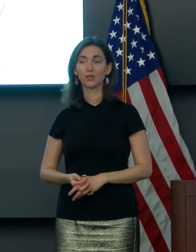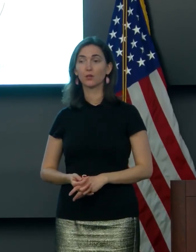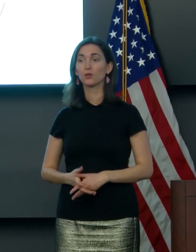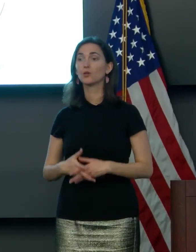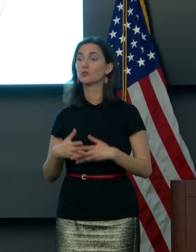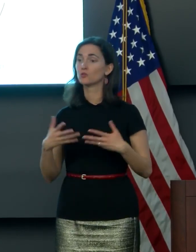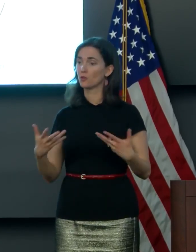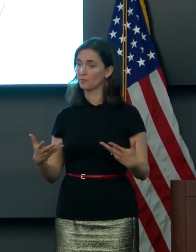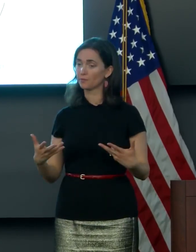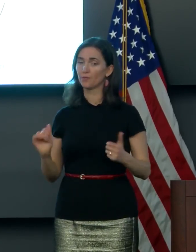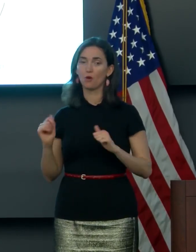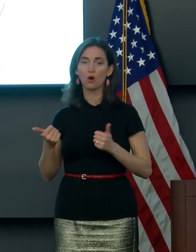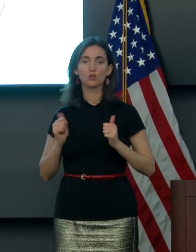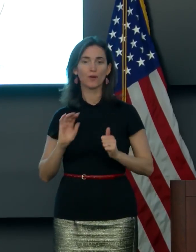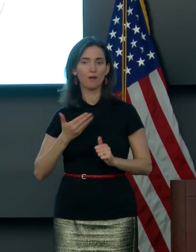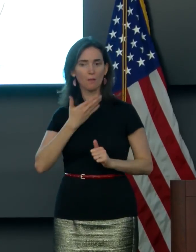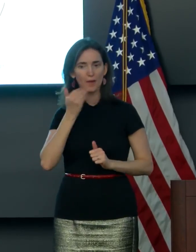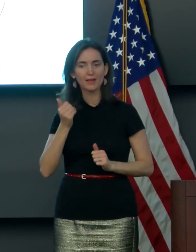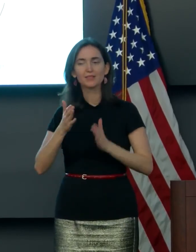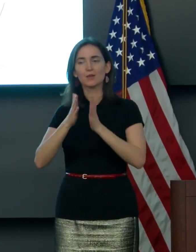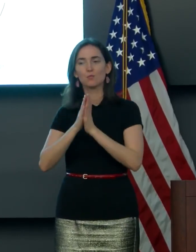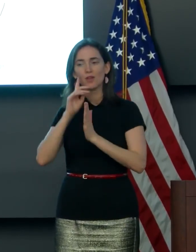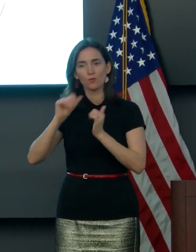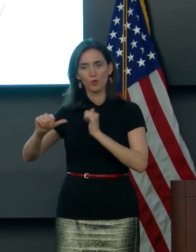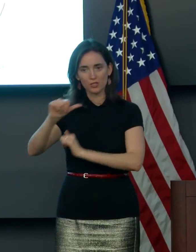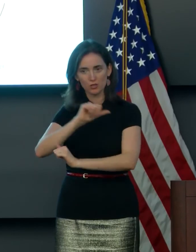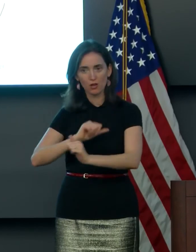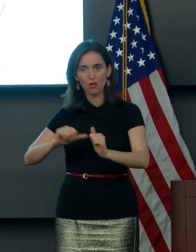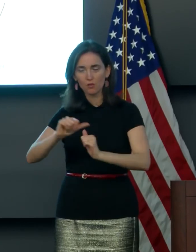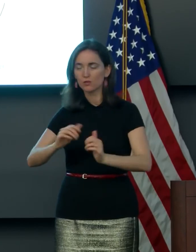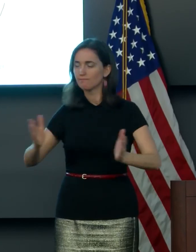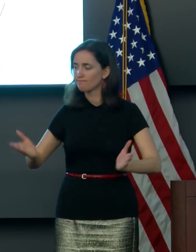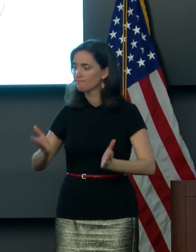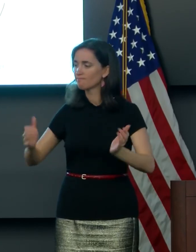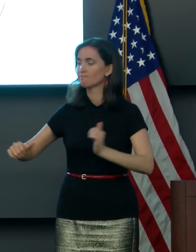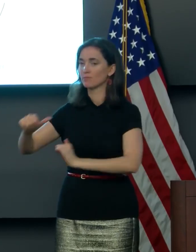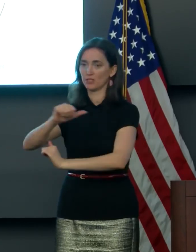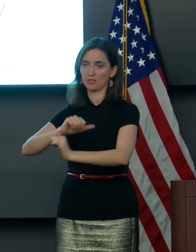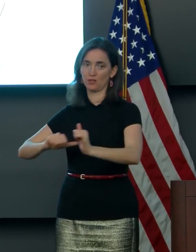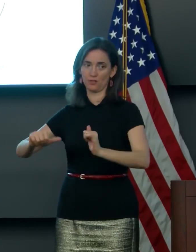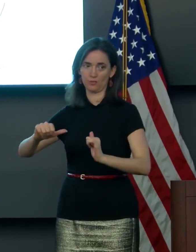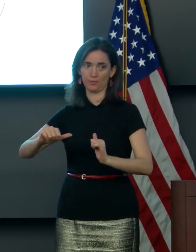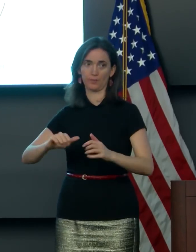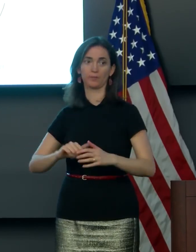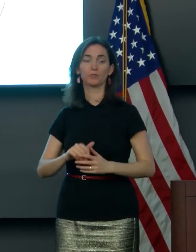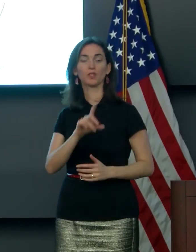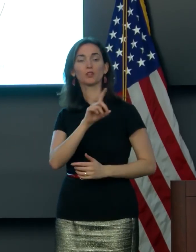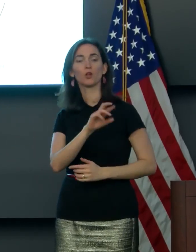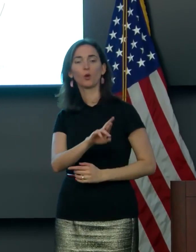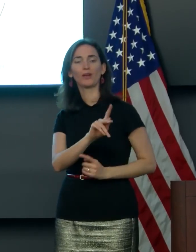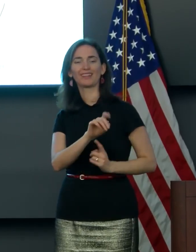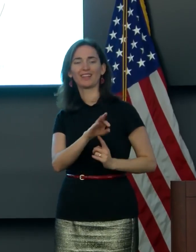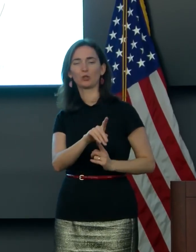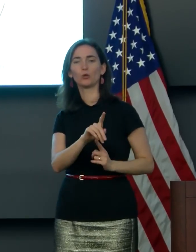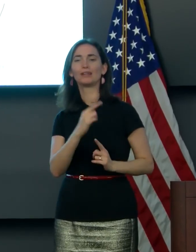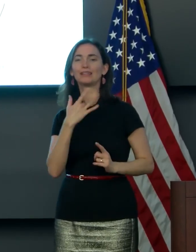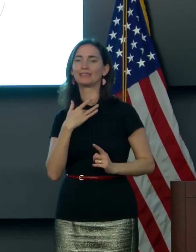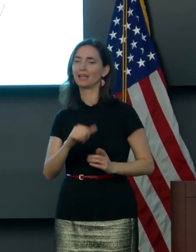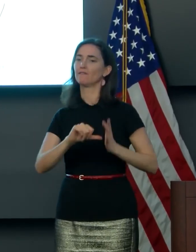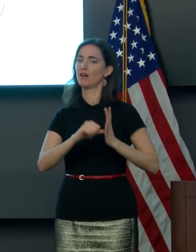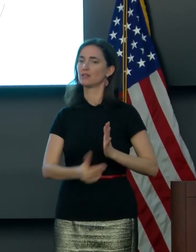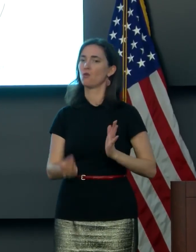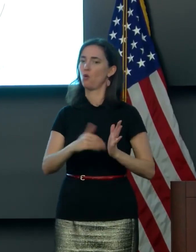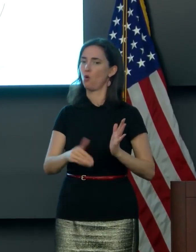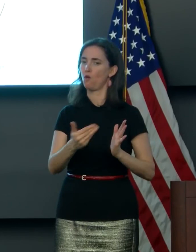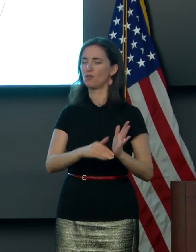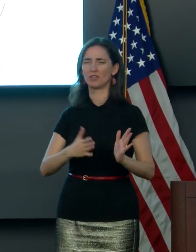So let's all do the best we can. Let's pray for one another. Let's lift one another up. And Dr. Cantor says this all the time, and I kind of want to